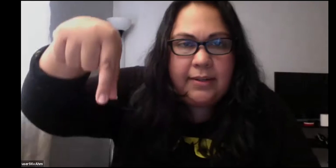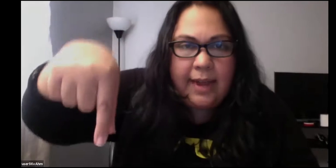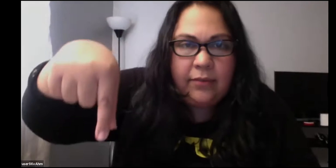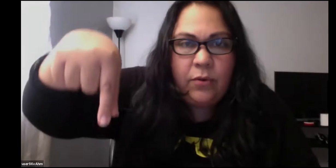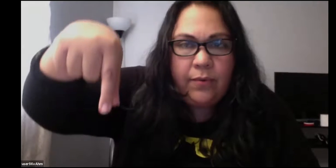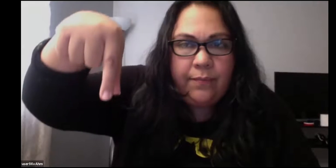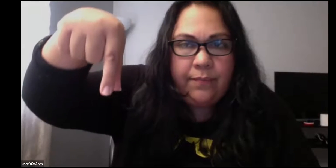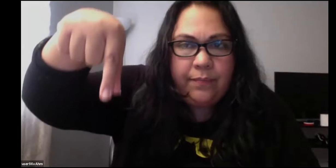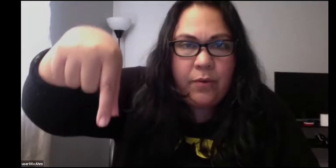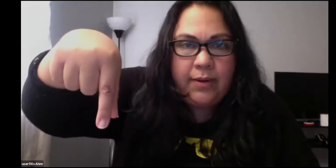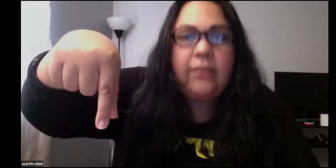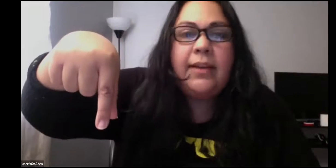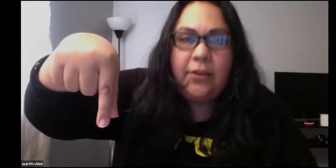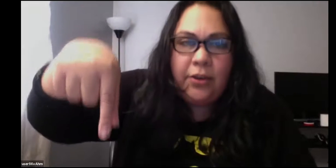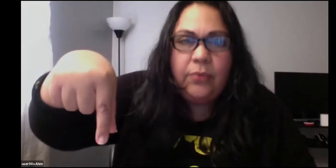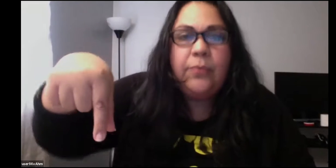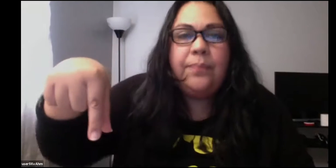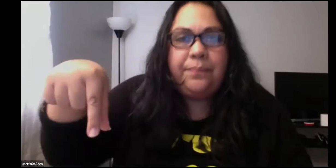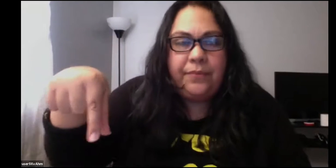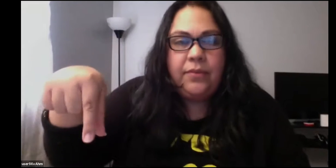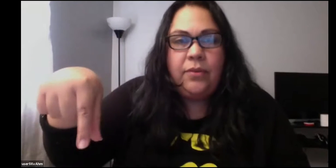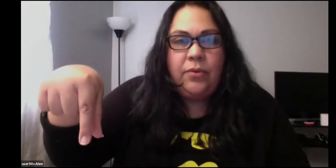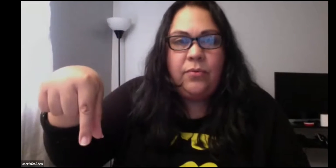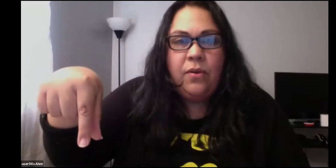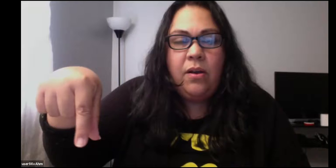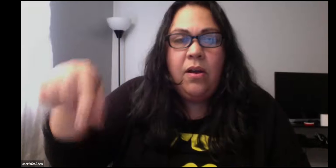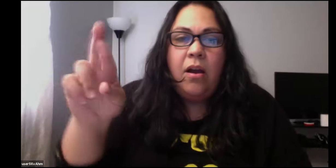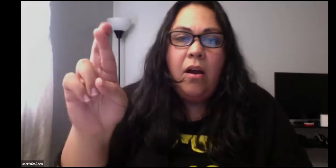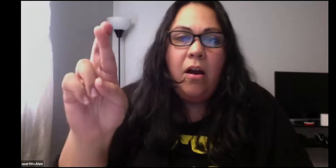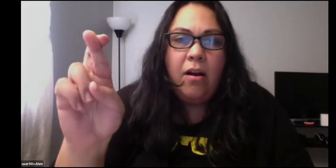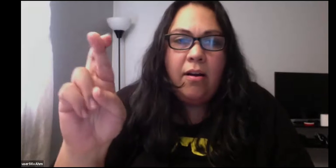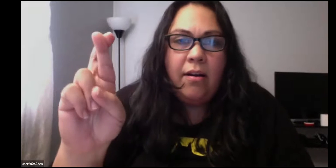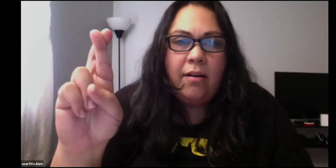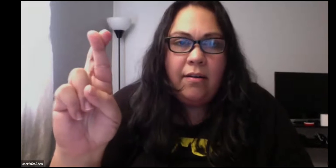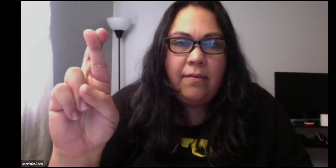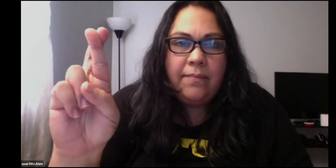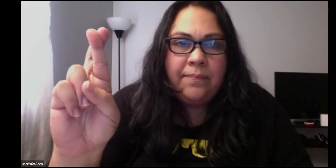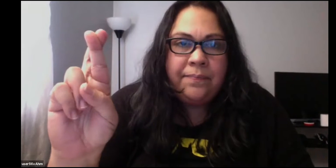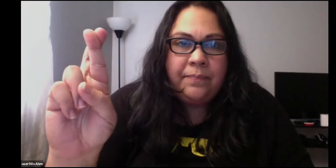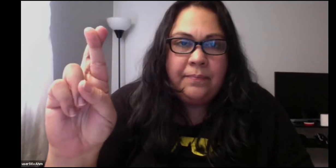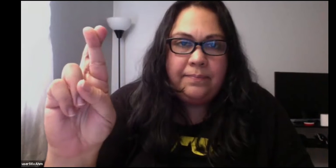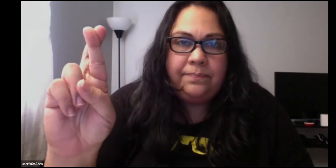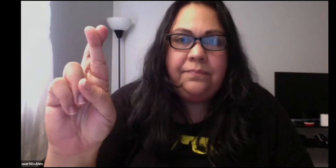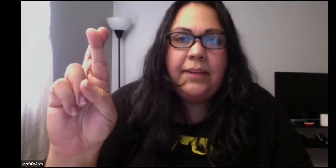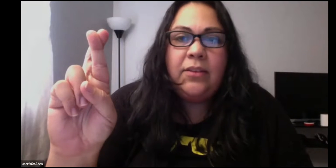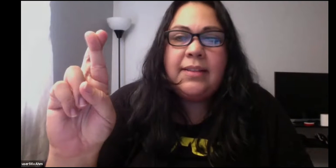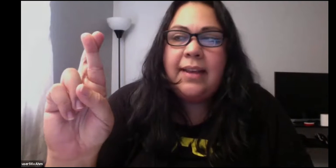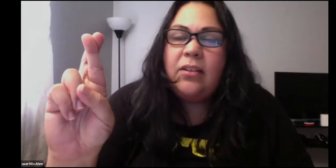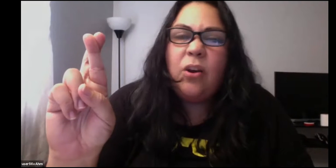down, going down. Yeah, Q, Q, R. It looks like a